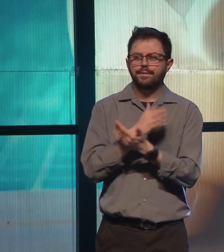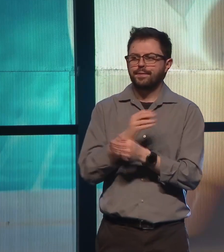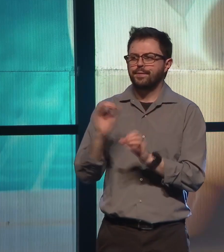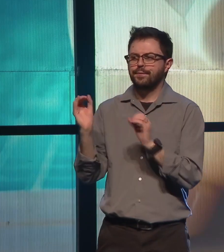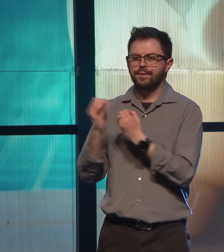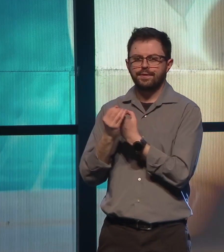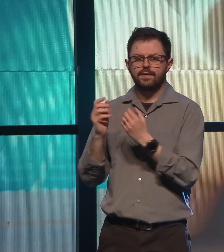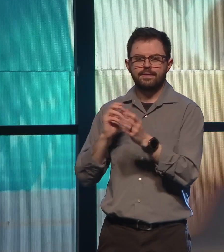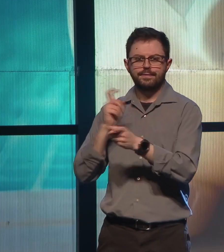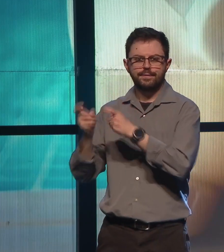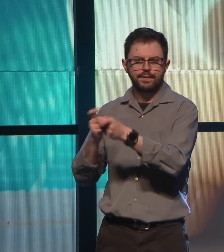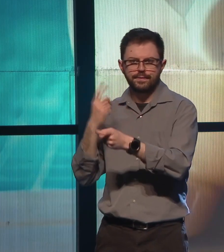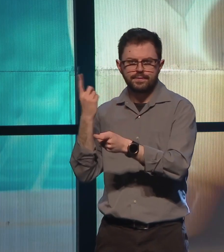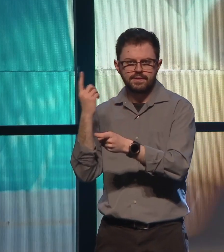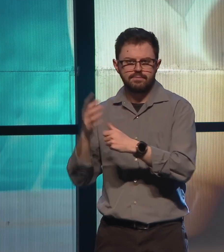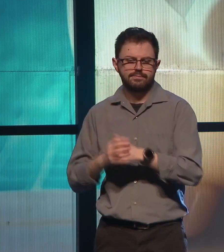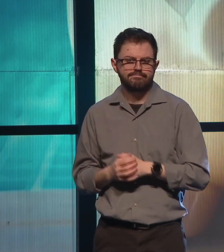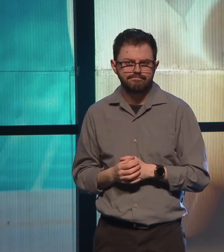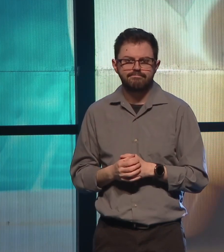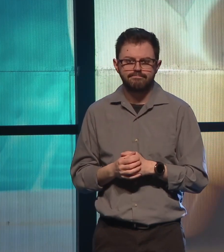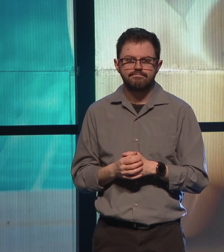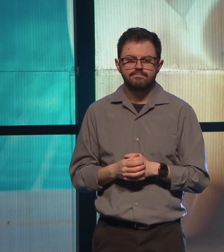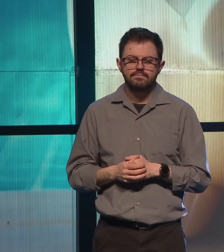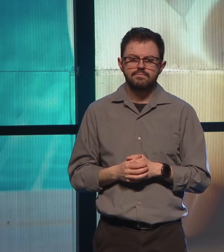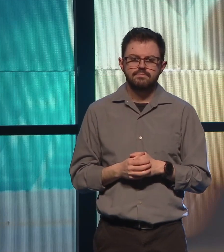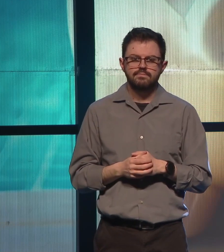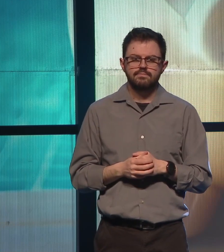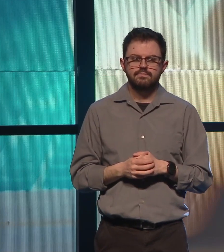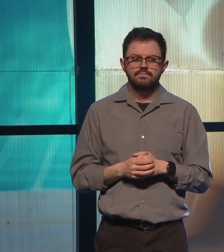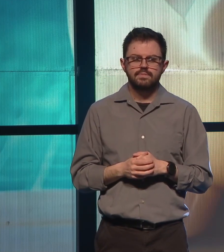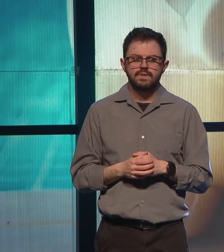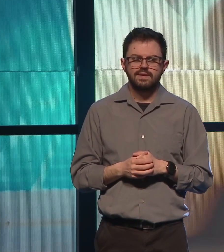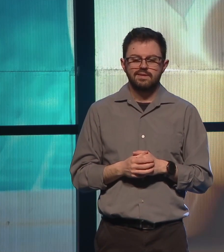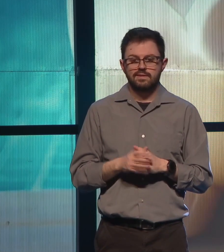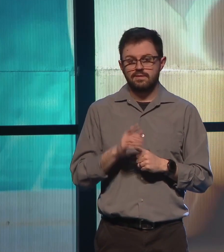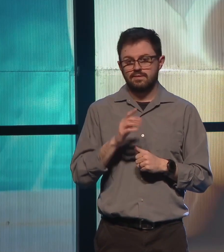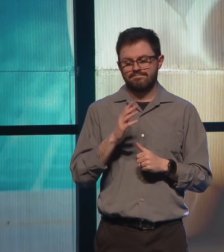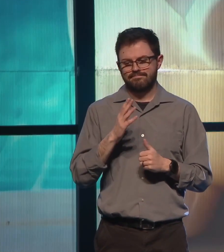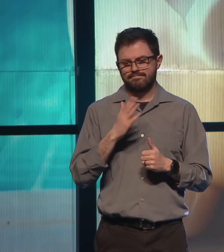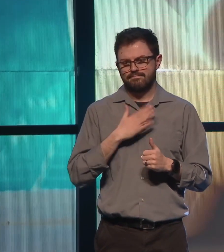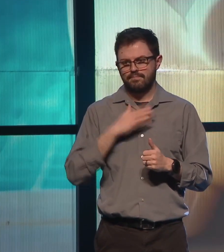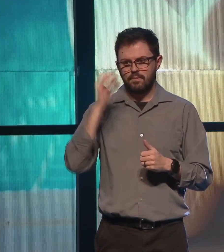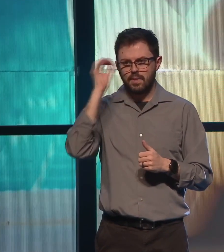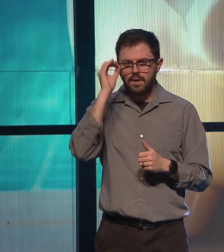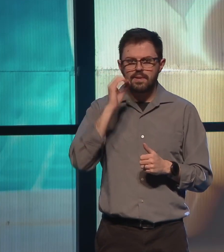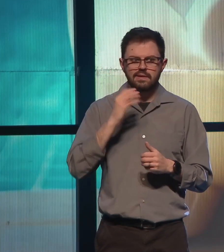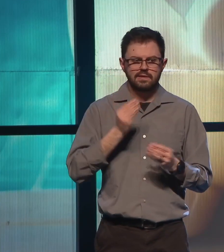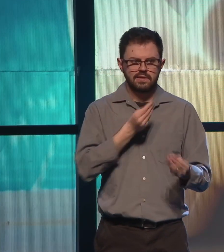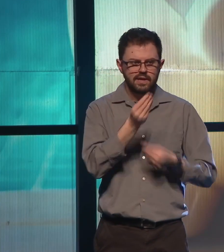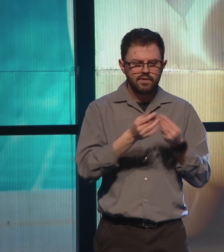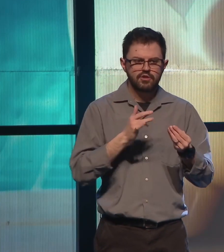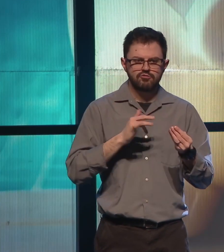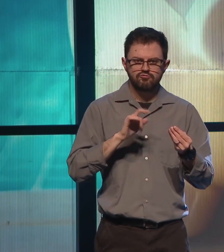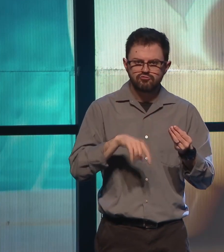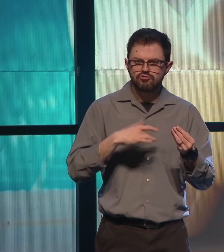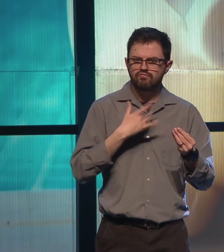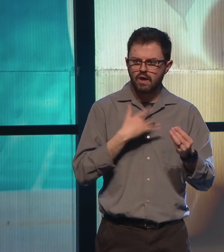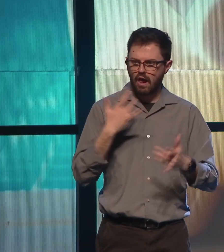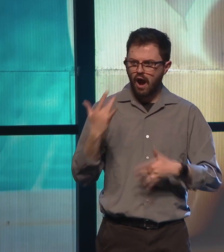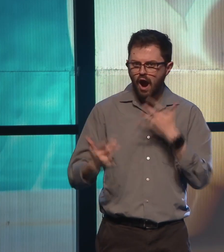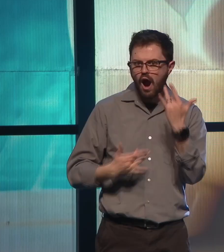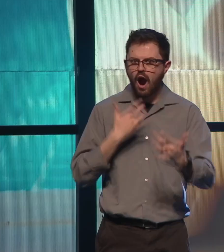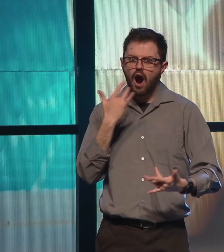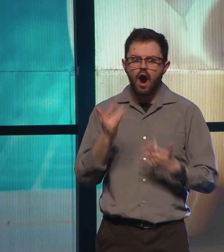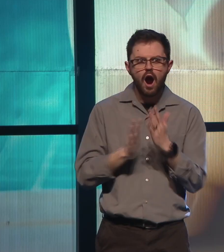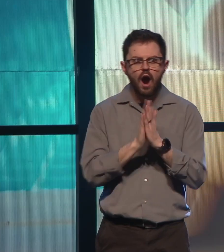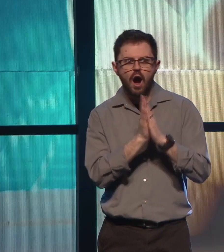bit to or whatever it might be. I think that generosity should be a little thrilling, just a little bit, right?